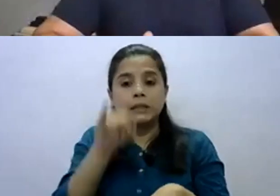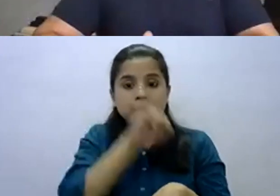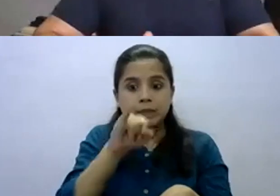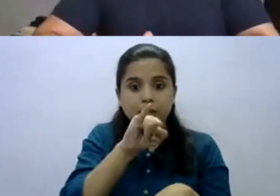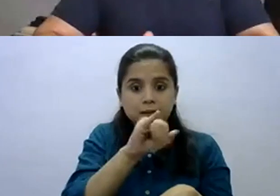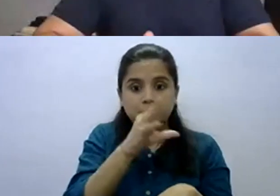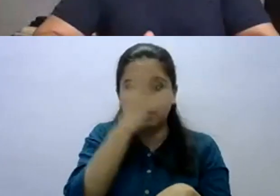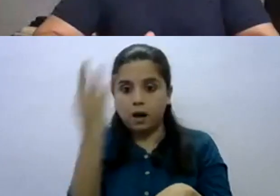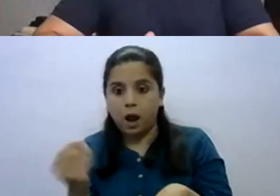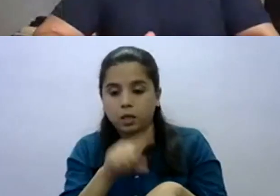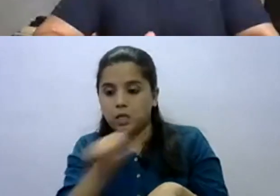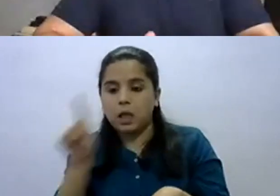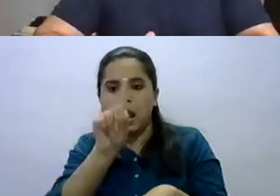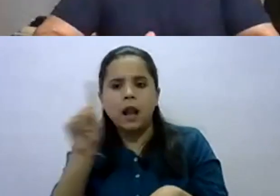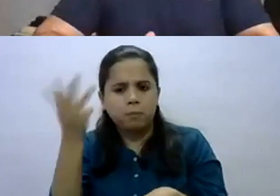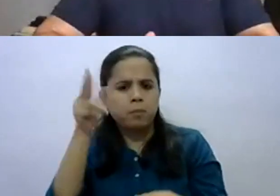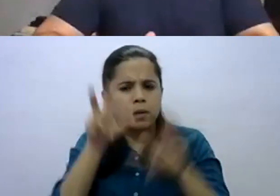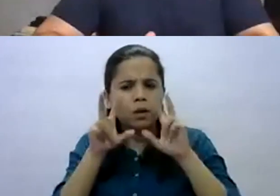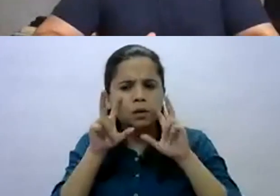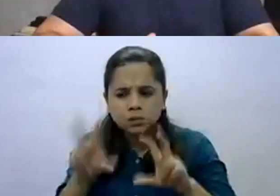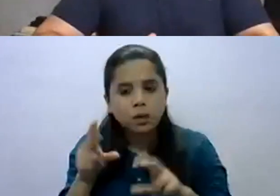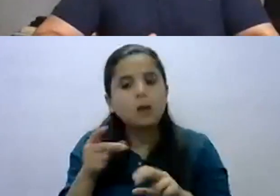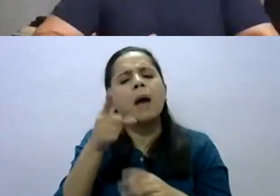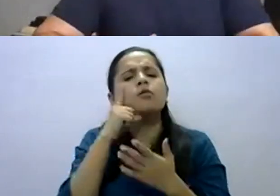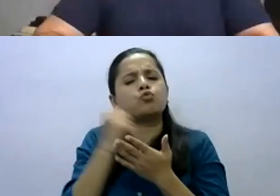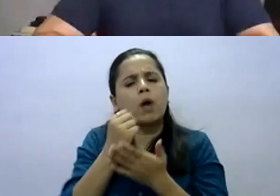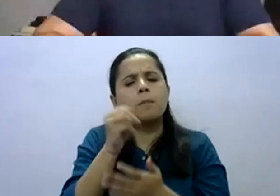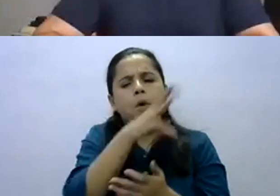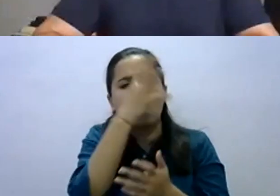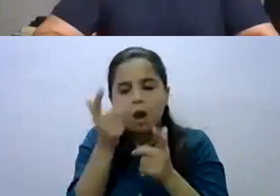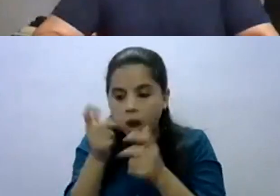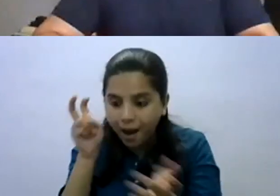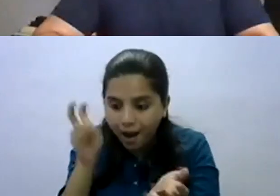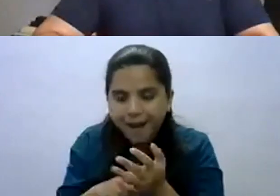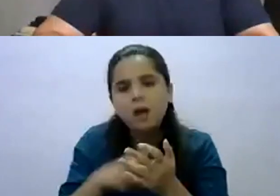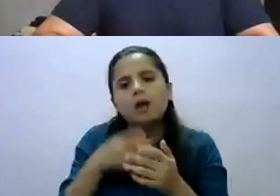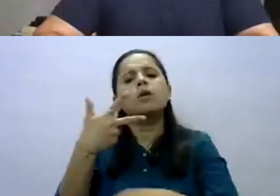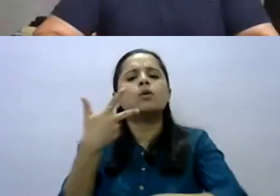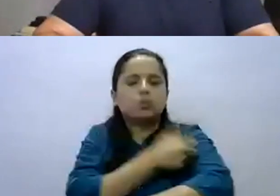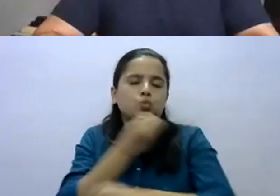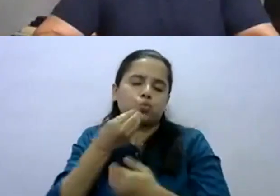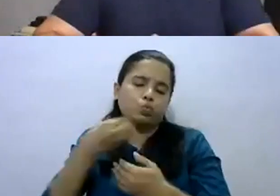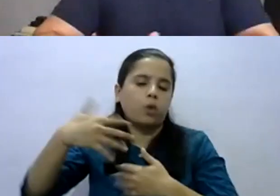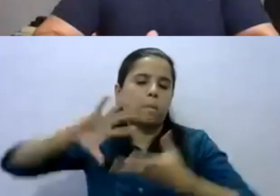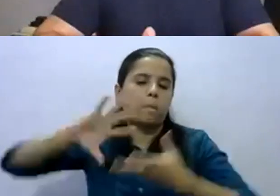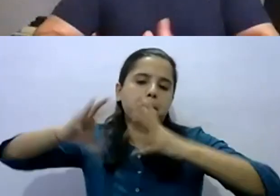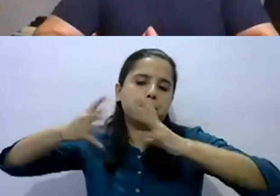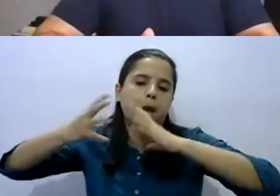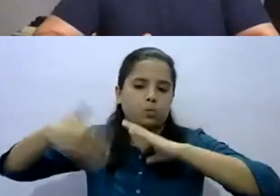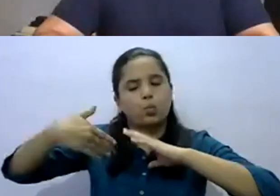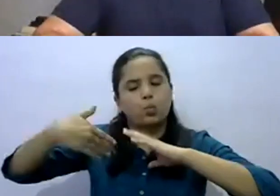p.m. That is just an observation, but just keep on trying and you will get a vaccine. Slowly vaccines are coming.